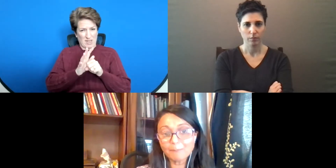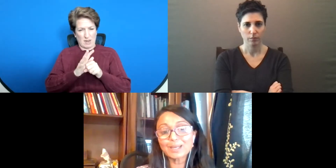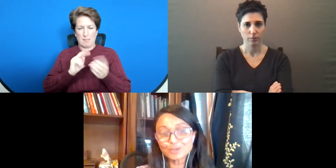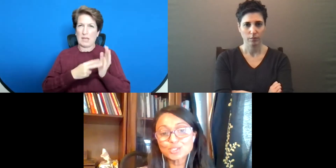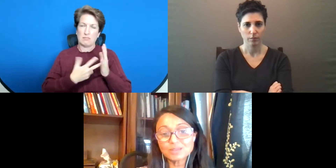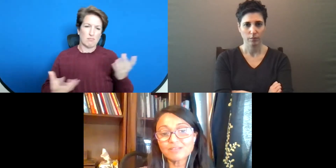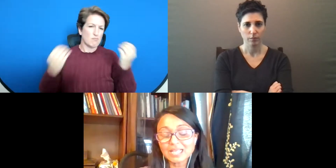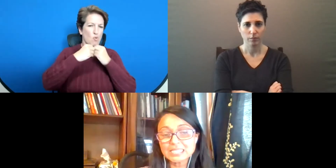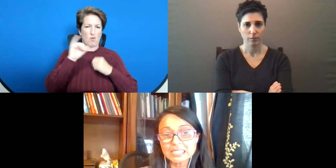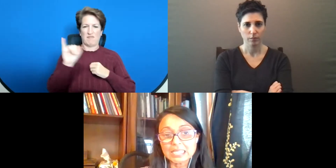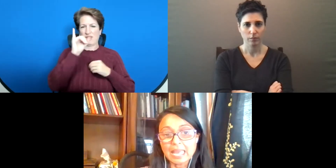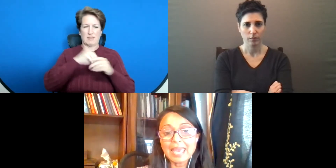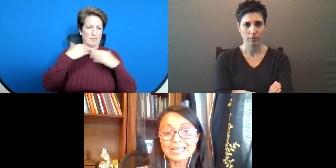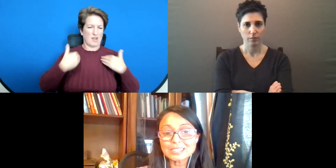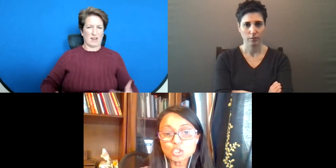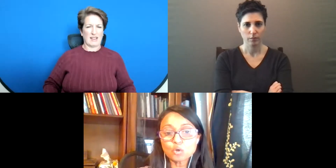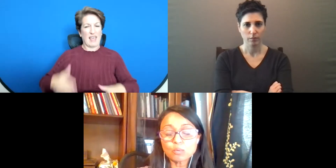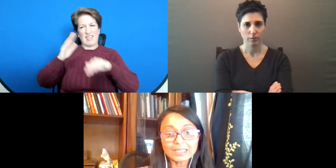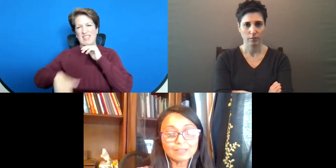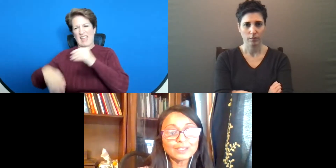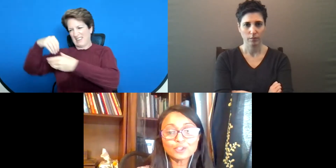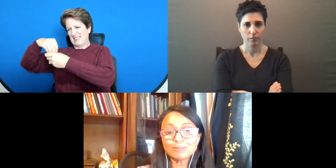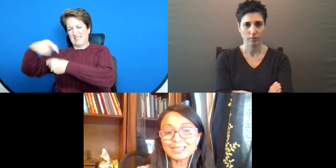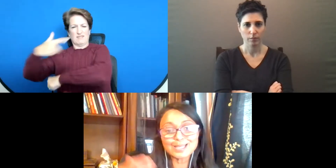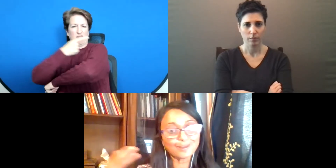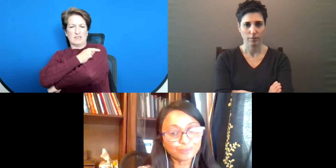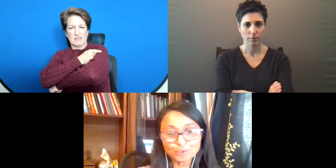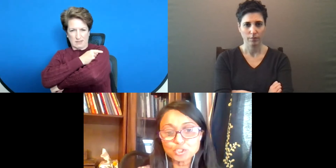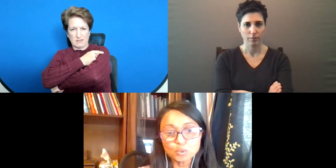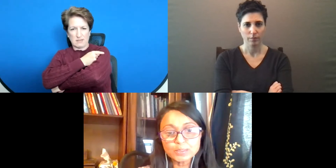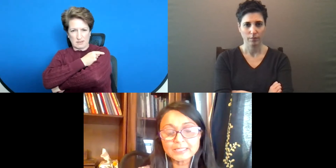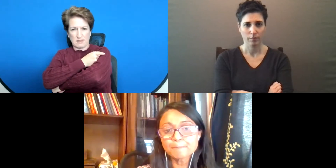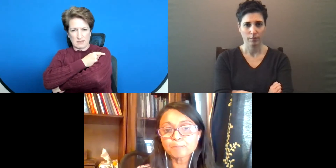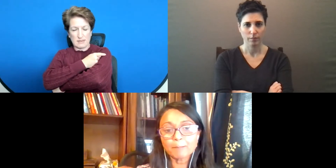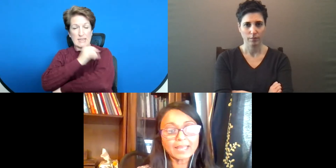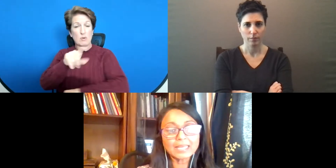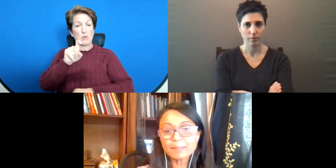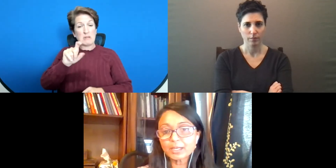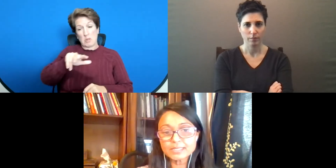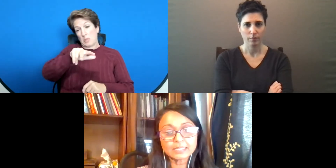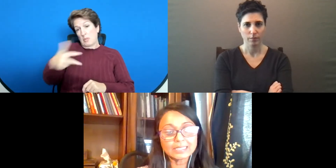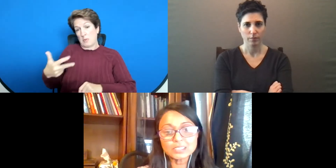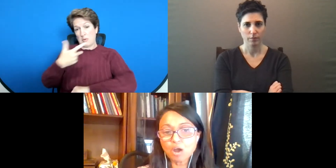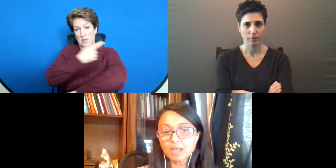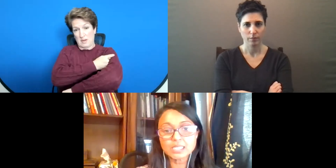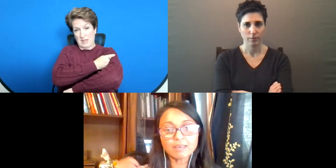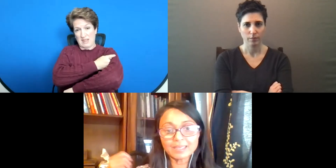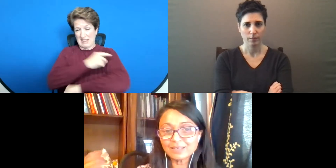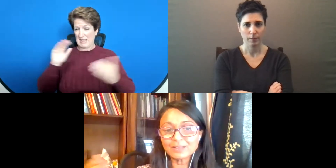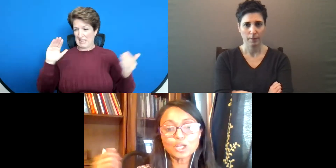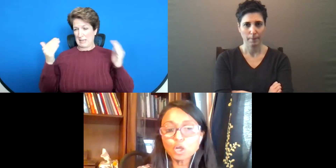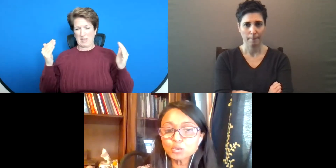infection compared to the vaccine. And so even if you need a third dose, by comparison is